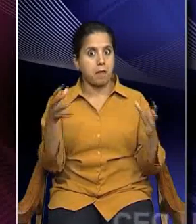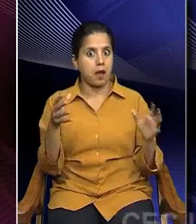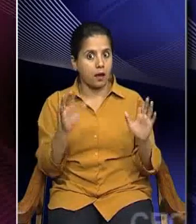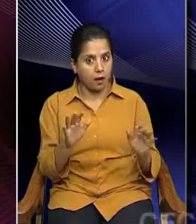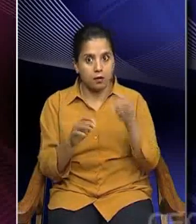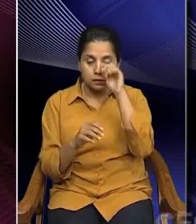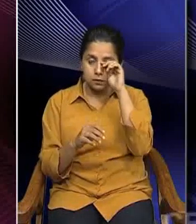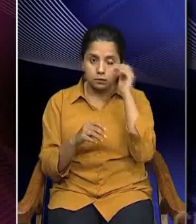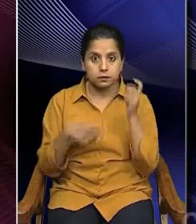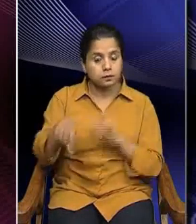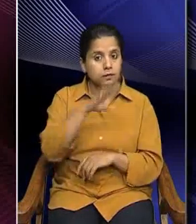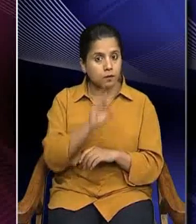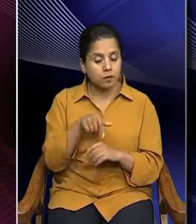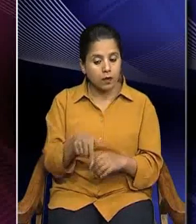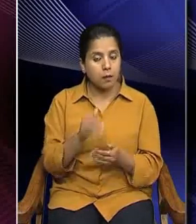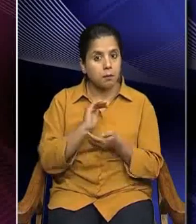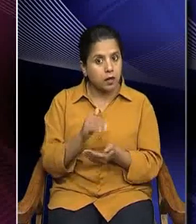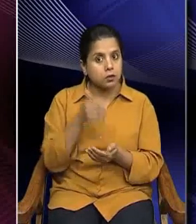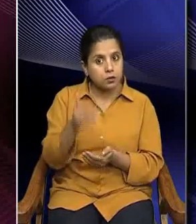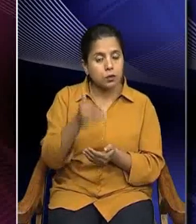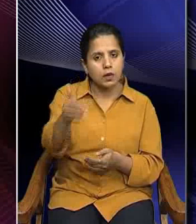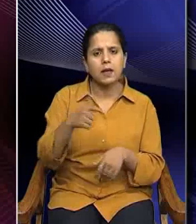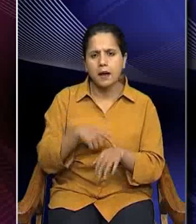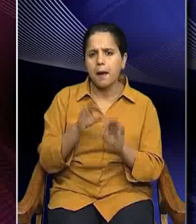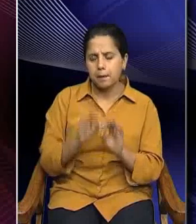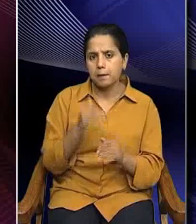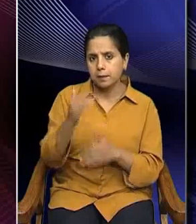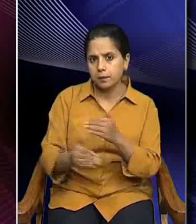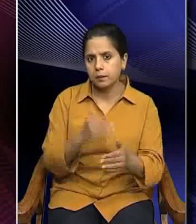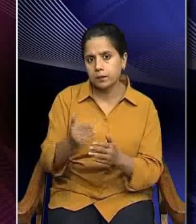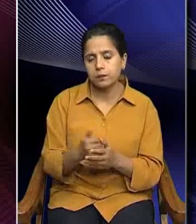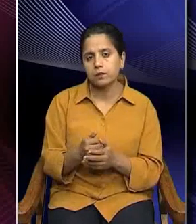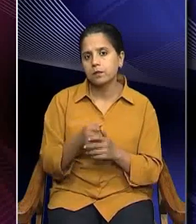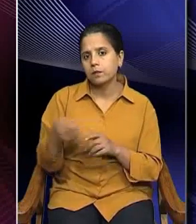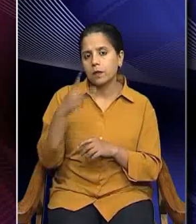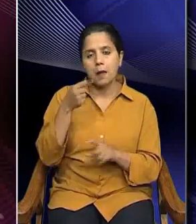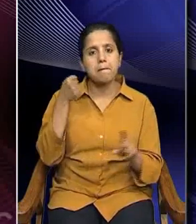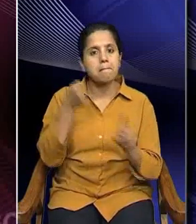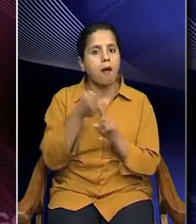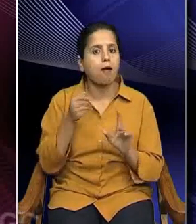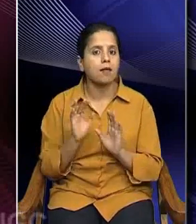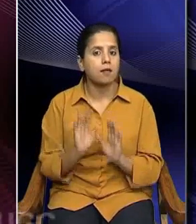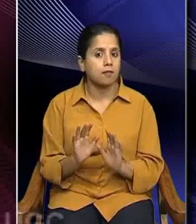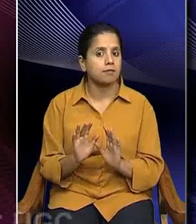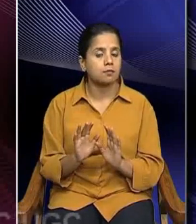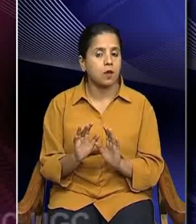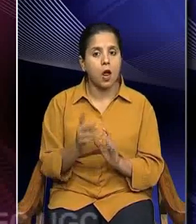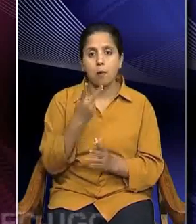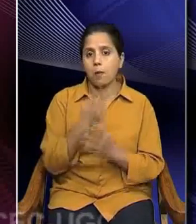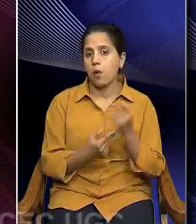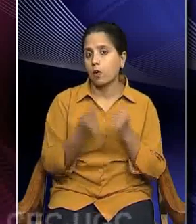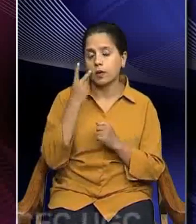the spacing between children to be smaller, it has detrimental impact on both